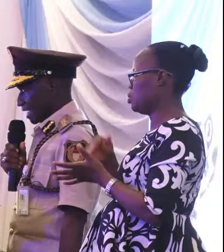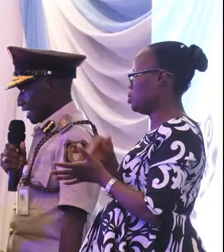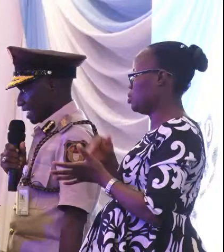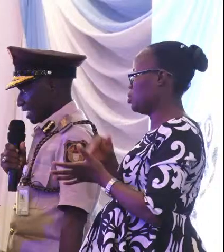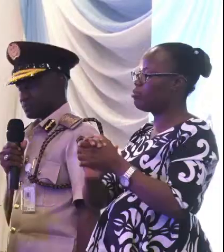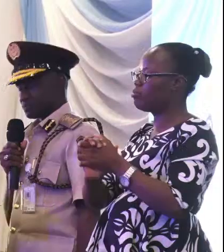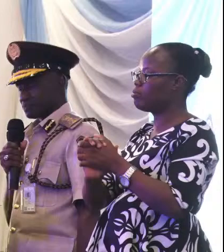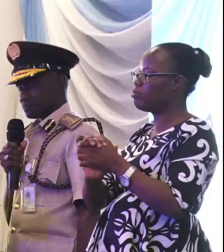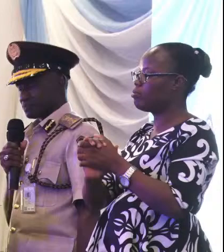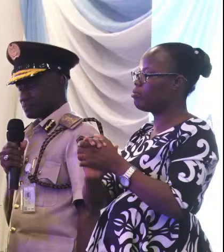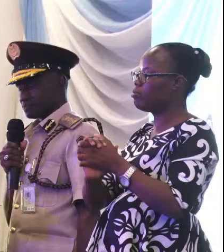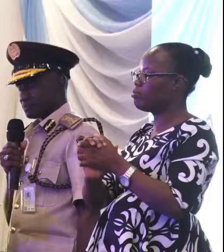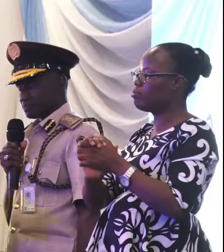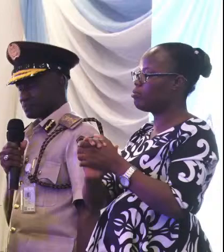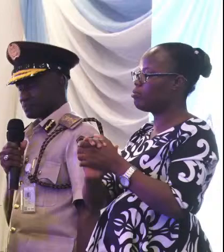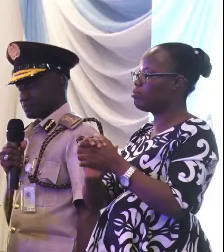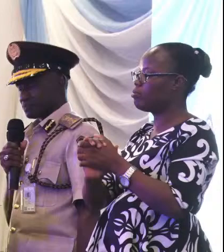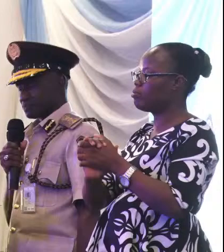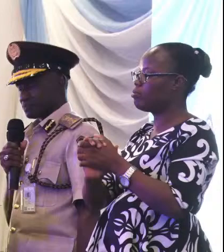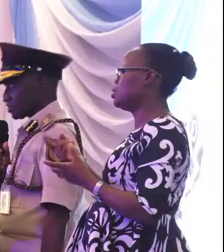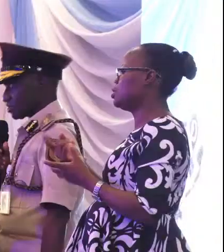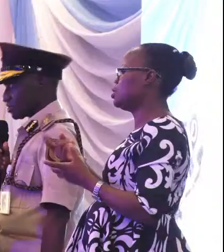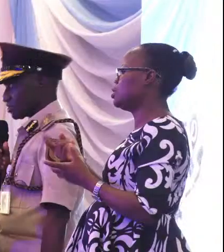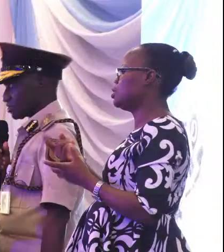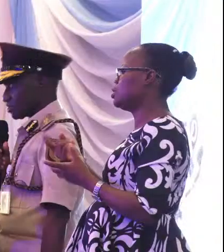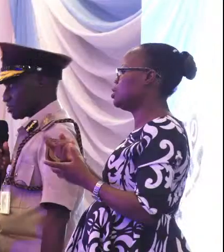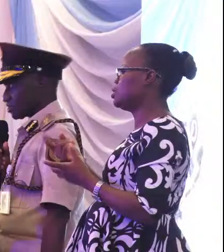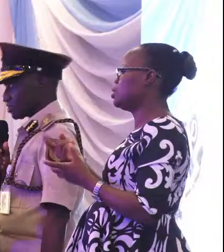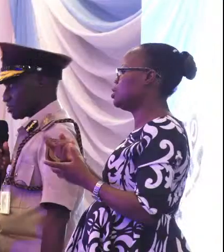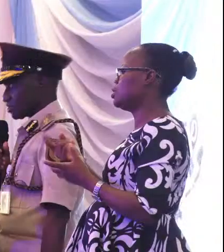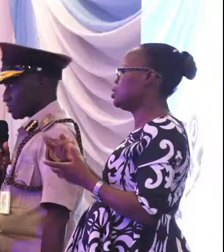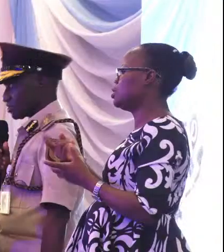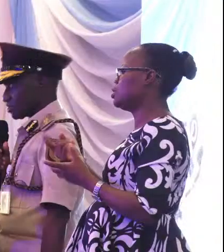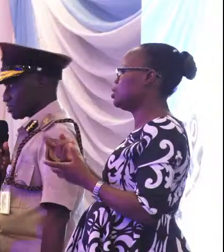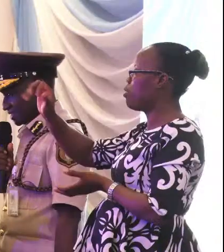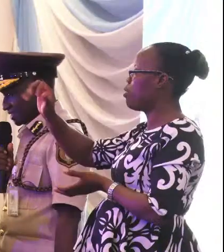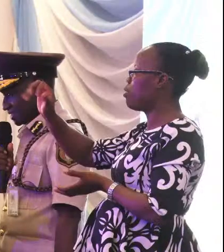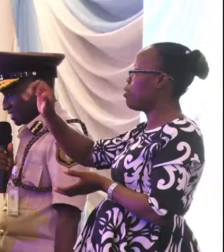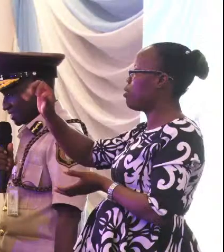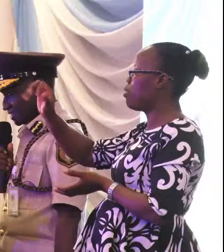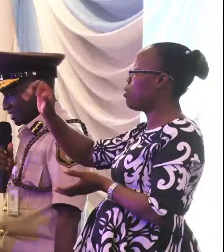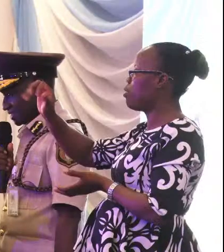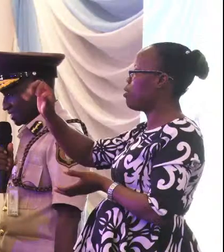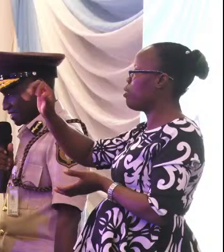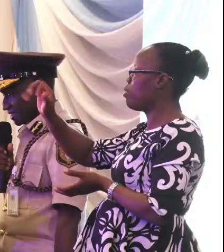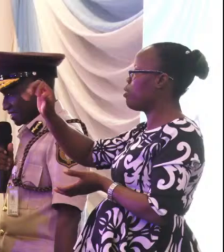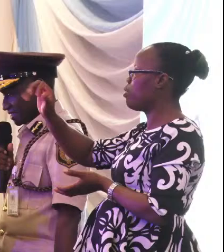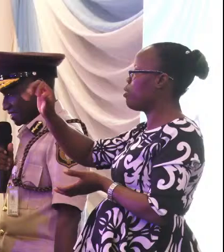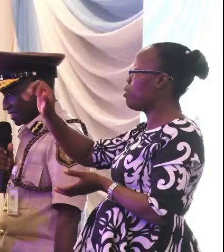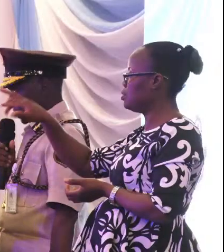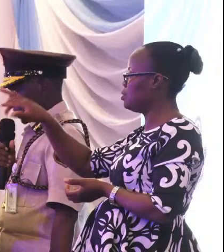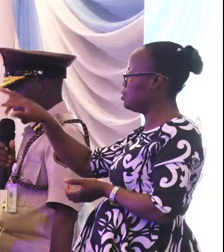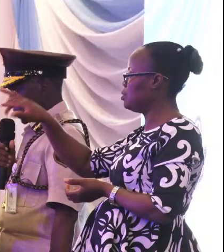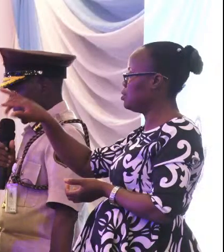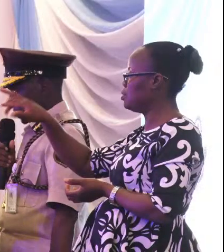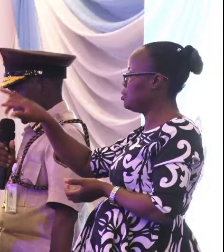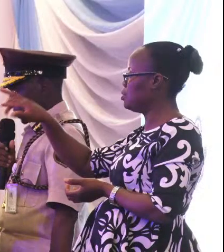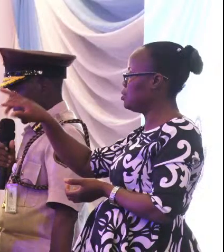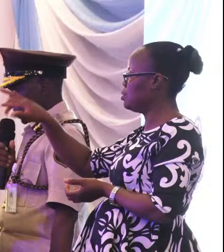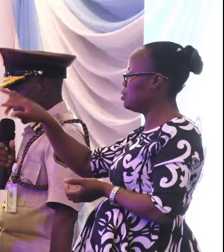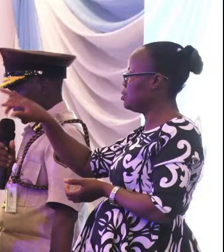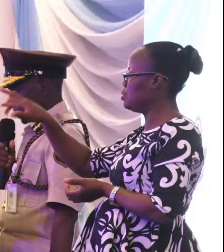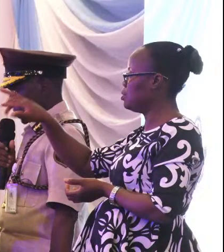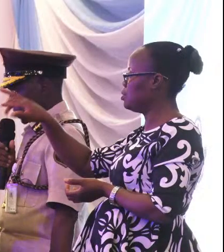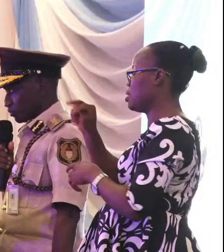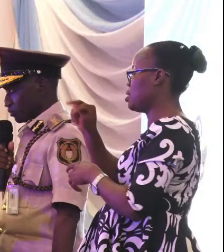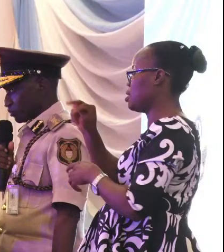insightful leadership of the Director General, Dr. Fatima Waziri Azi, has enthroned in NAPTIP. I